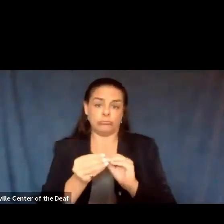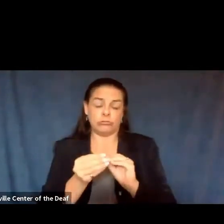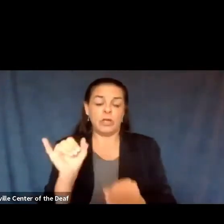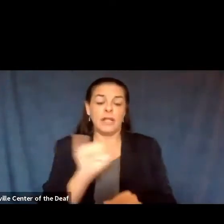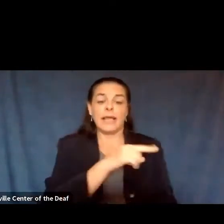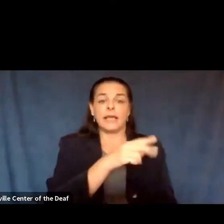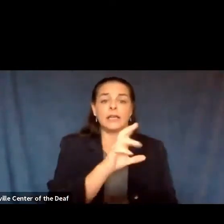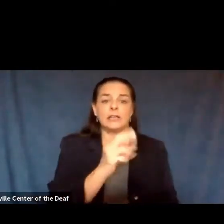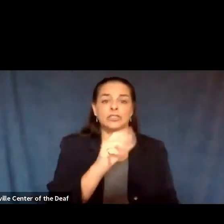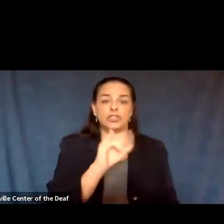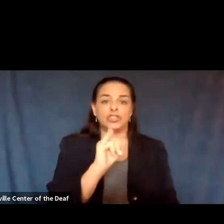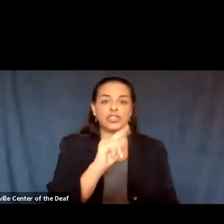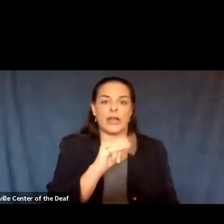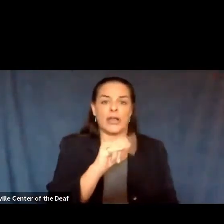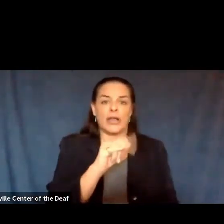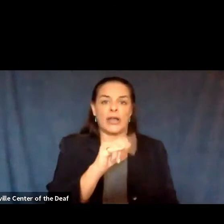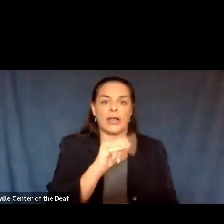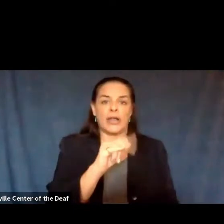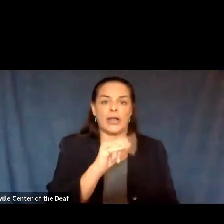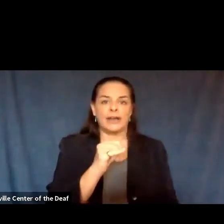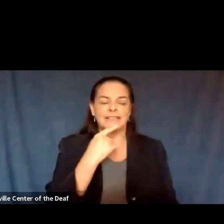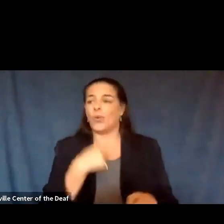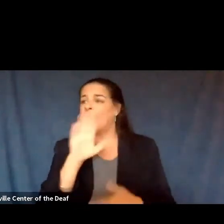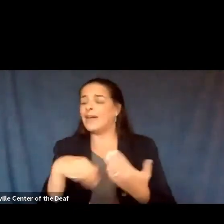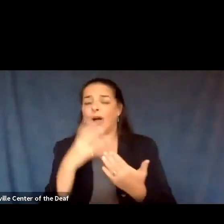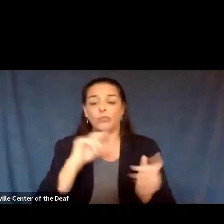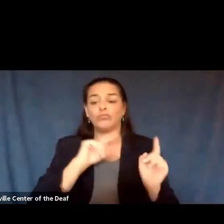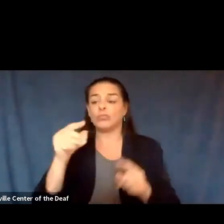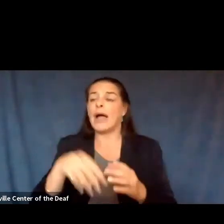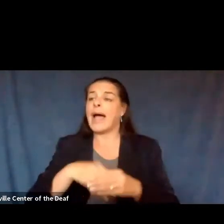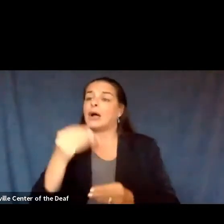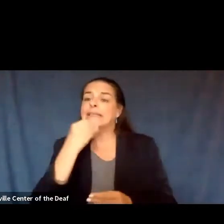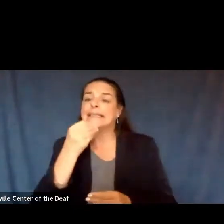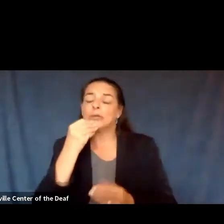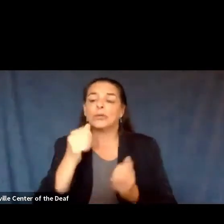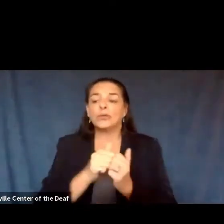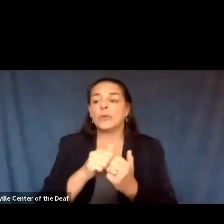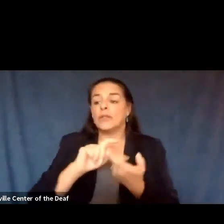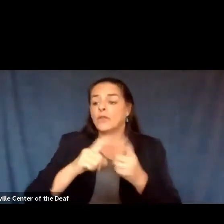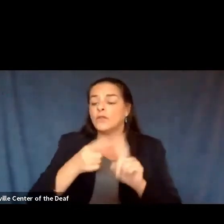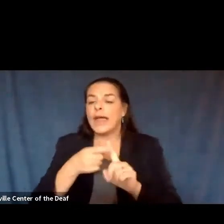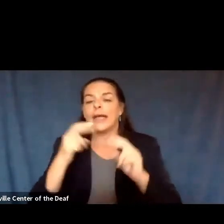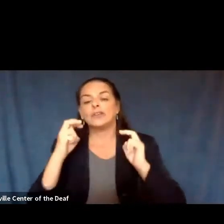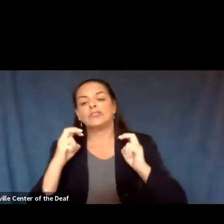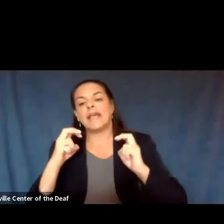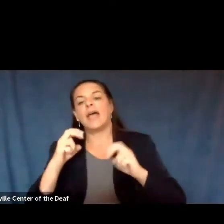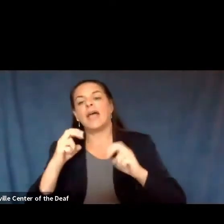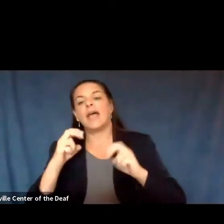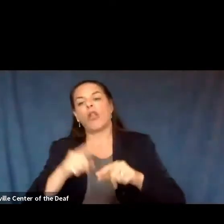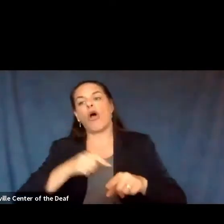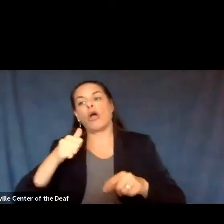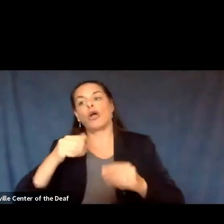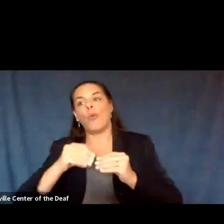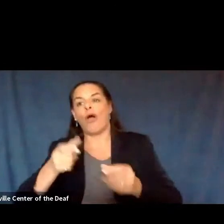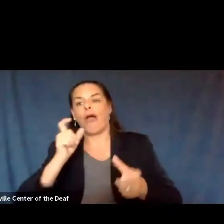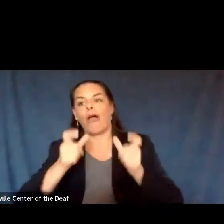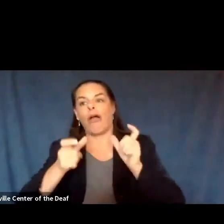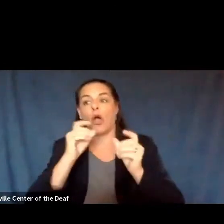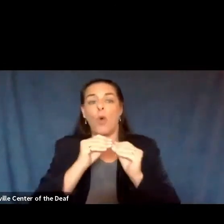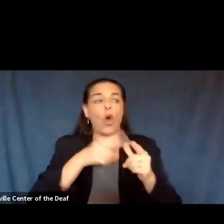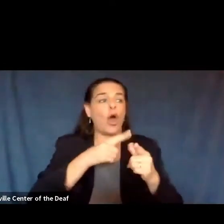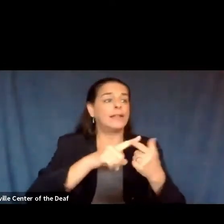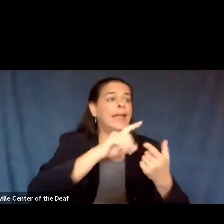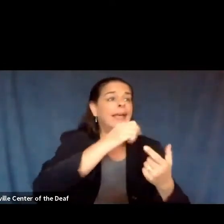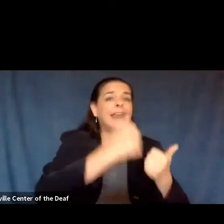we've all been there. You go out to dinner with your friends, the longer you sit there, you have a few more drinks, and before you know it, everybody in the bar is your buddy,